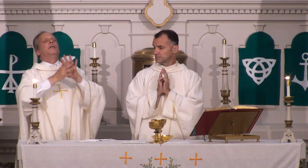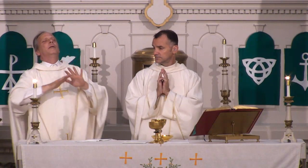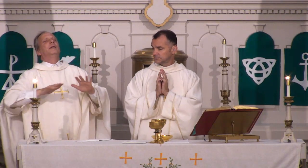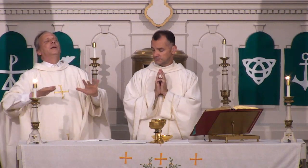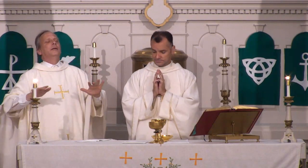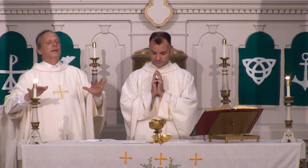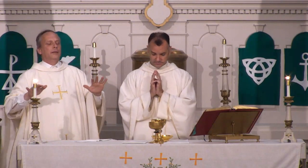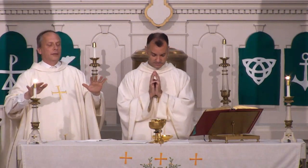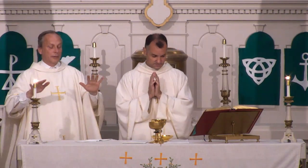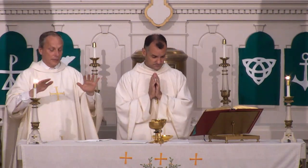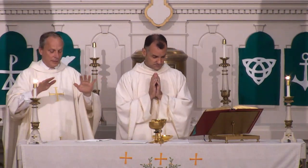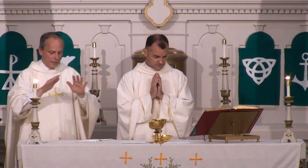peace.